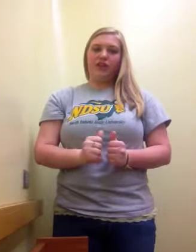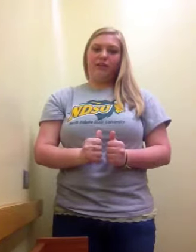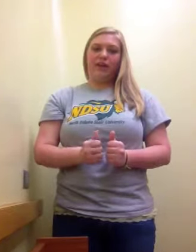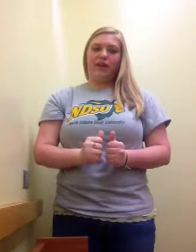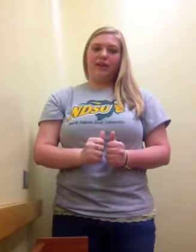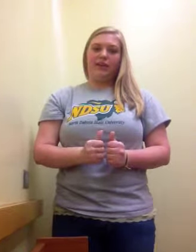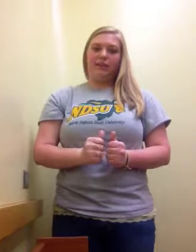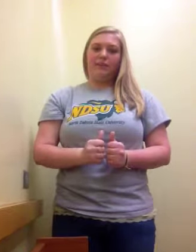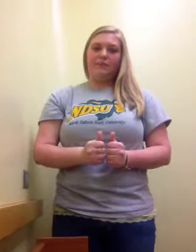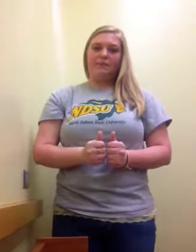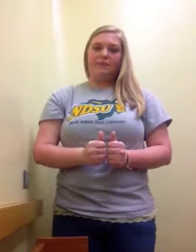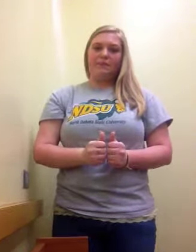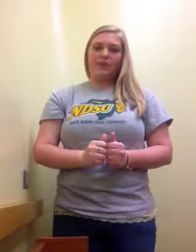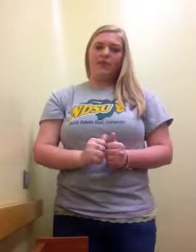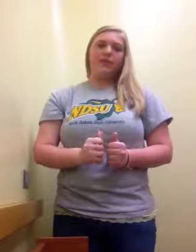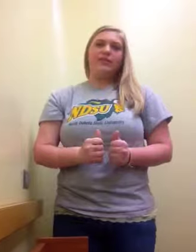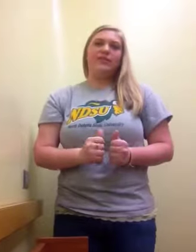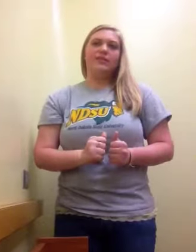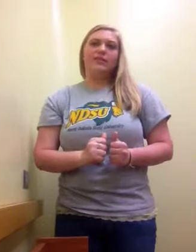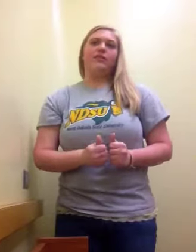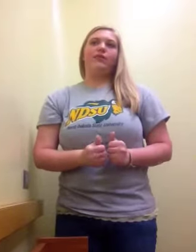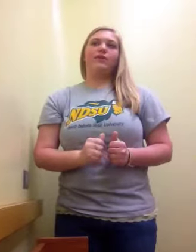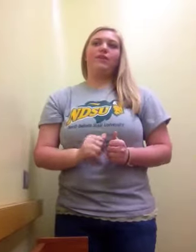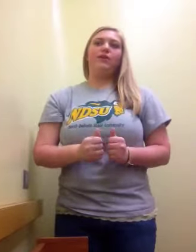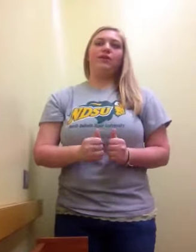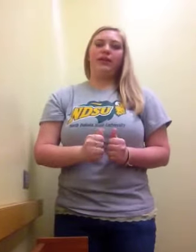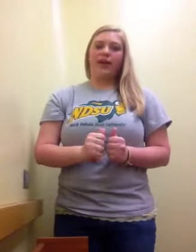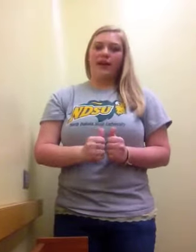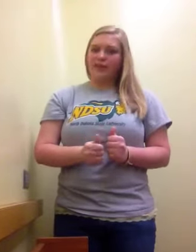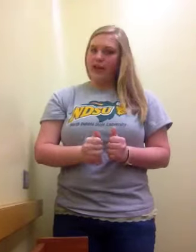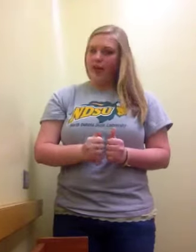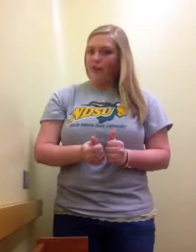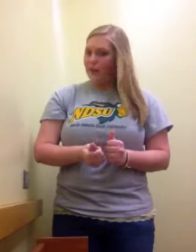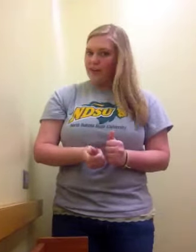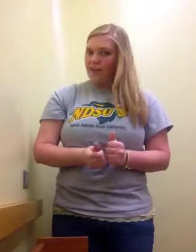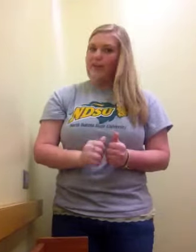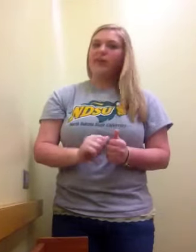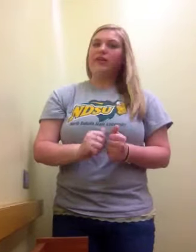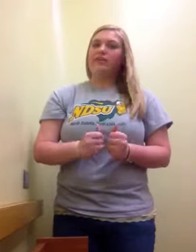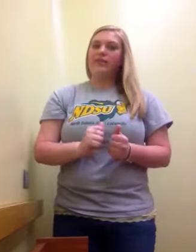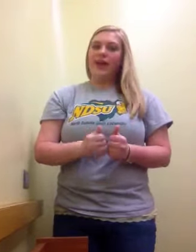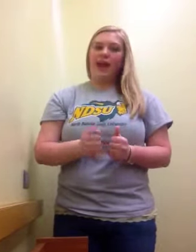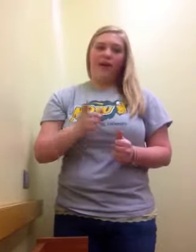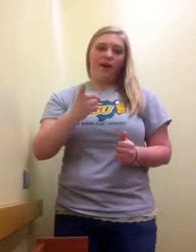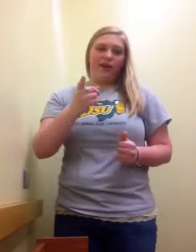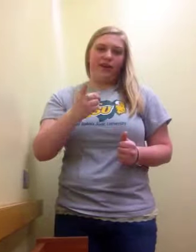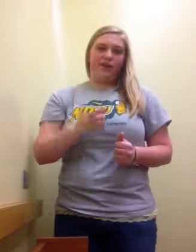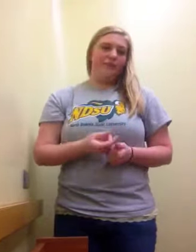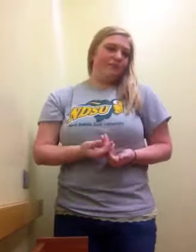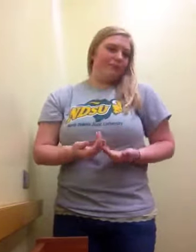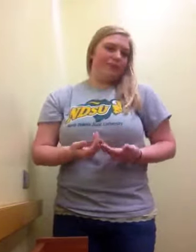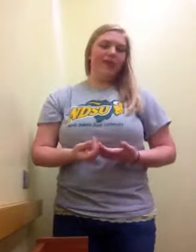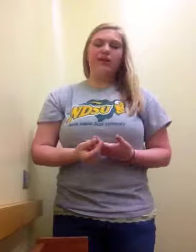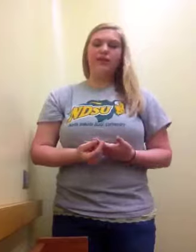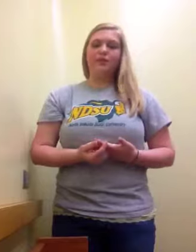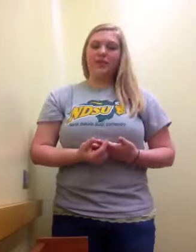dominant hand a little bit. So this is, for example, like asking, how are you? You would say, how are you? So it's pretty